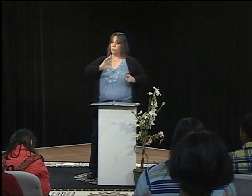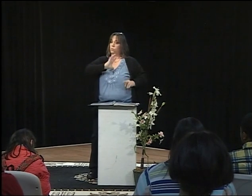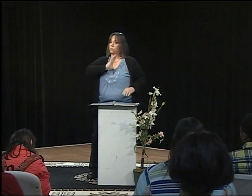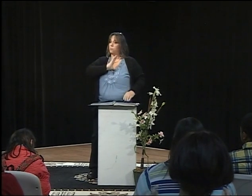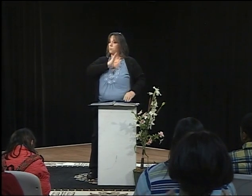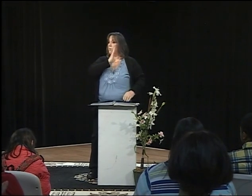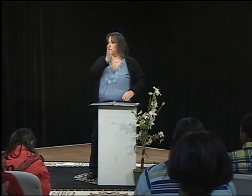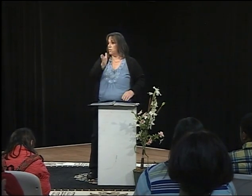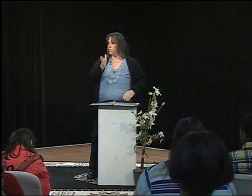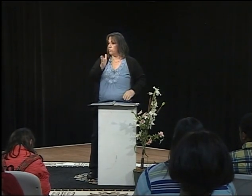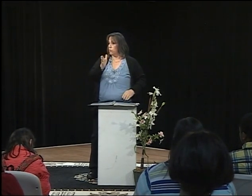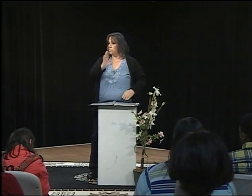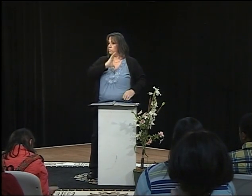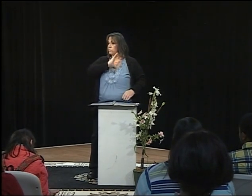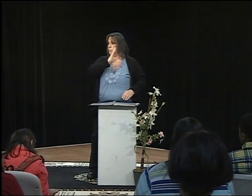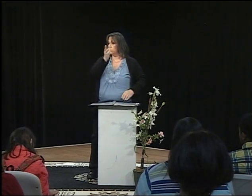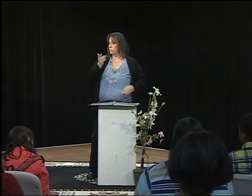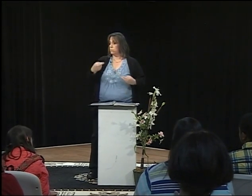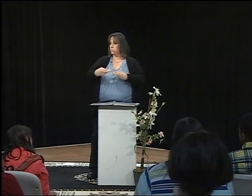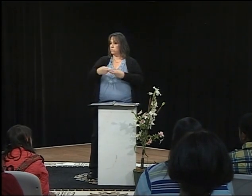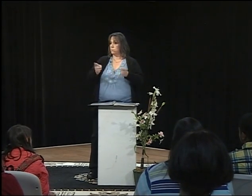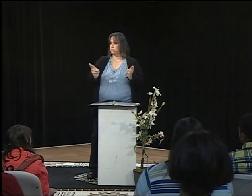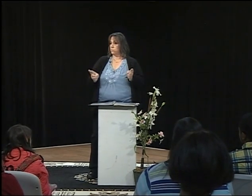So my living room